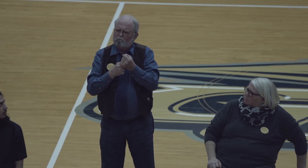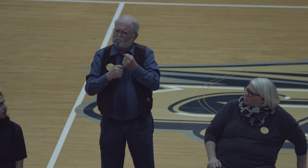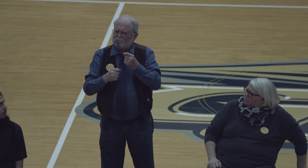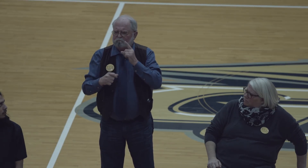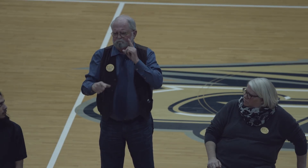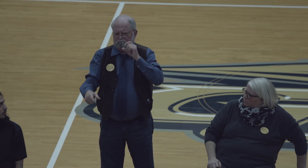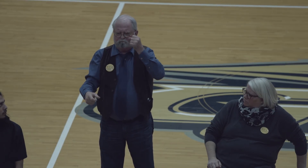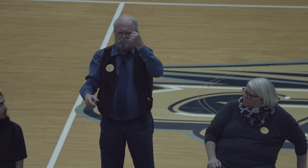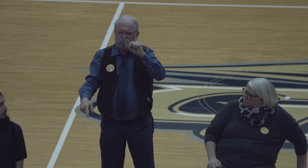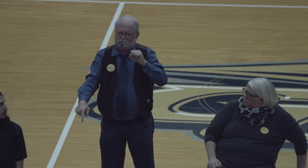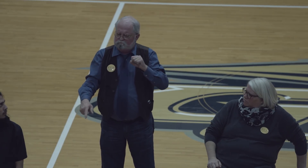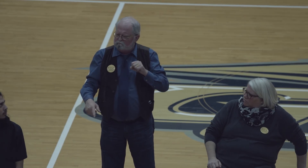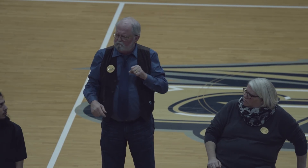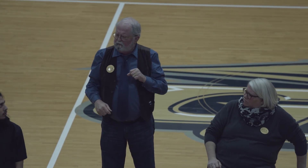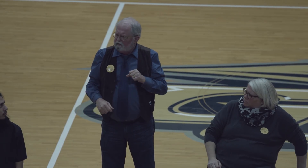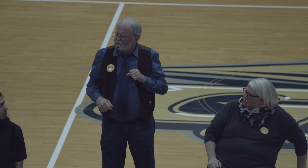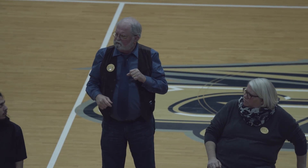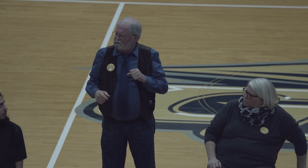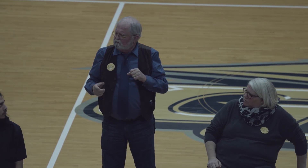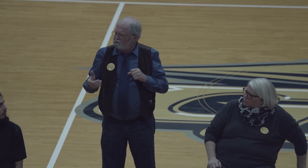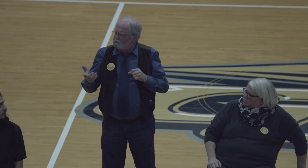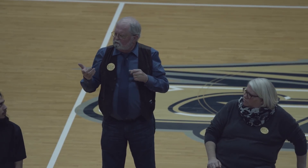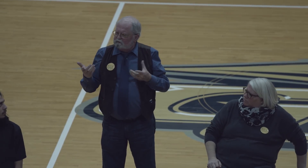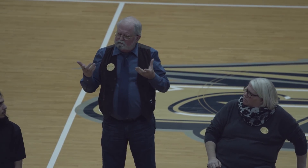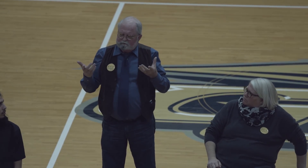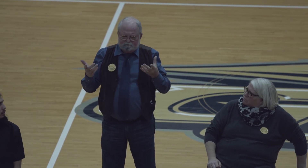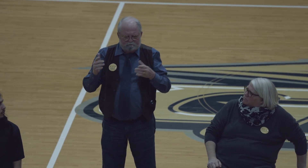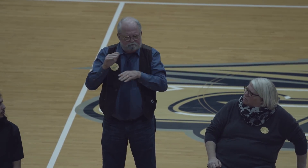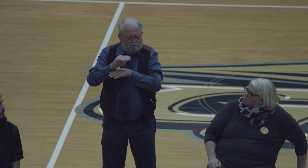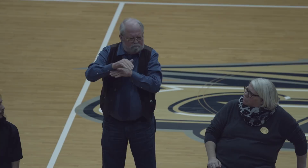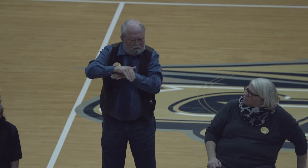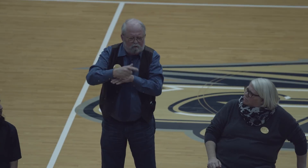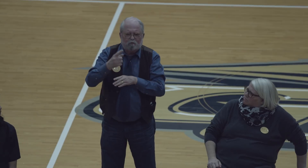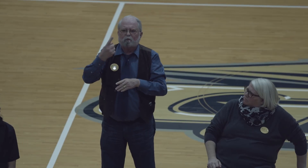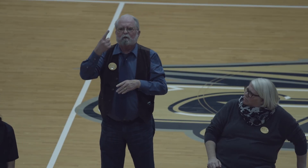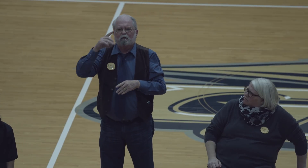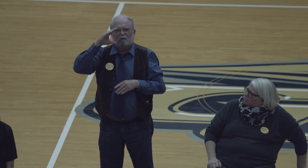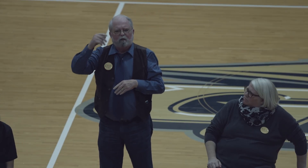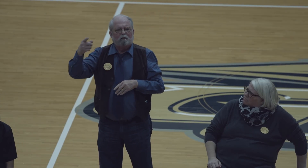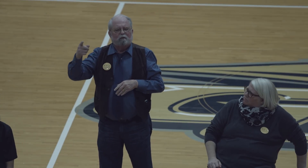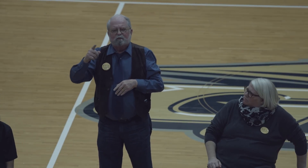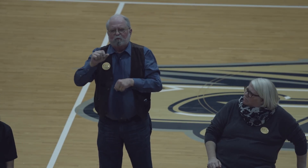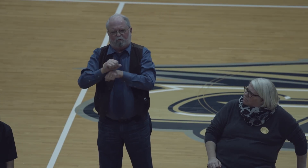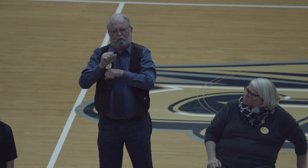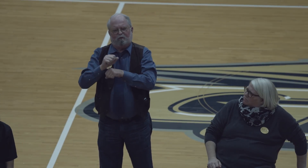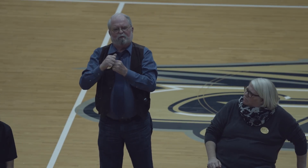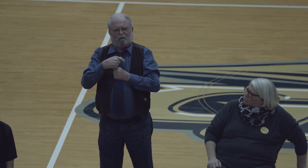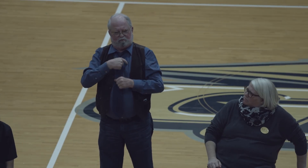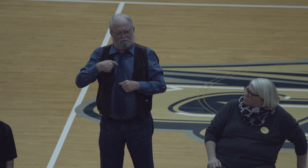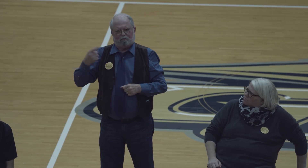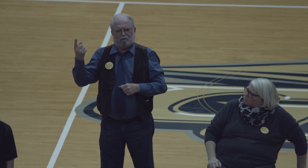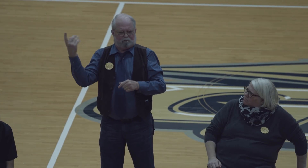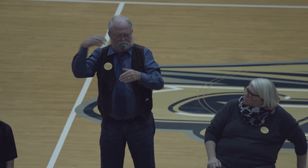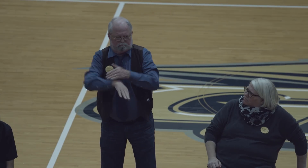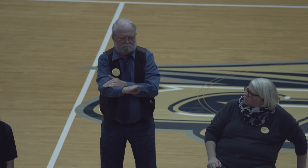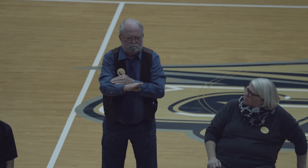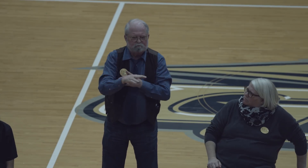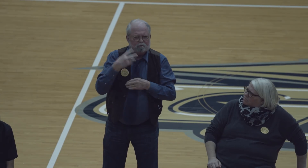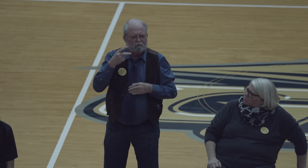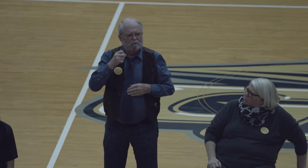Those of us at the Washington Post were in full support of the protest. We talked about it at work, and later in the evening,